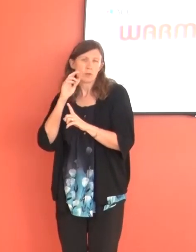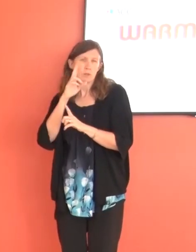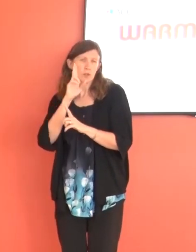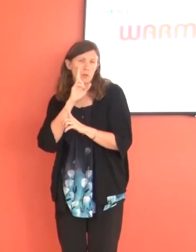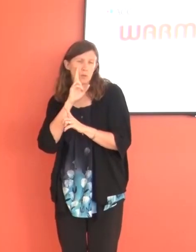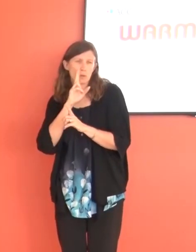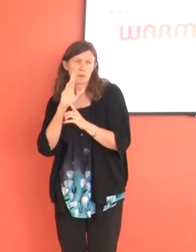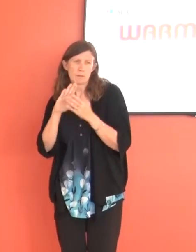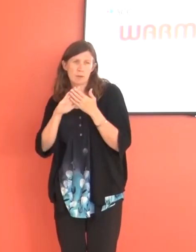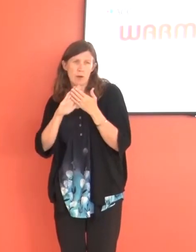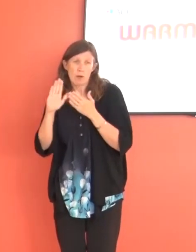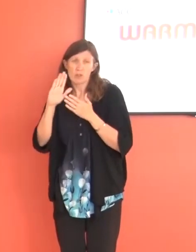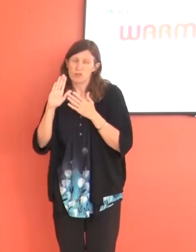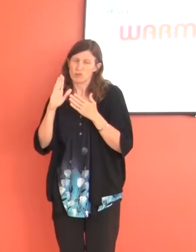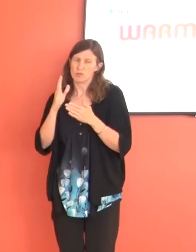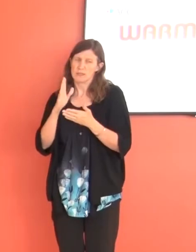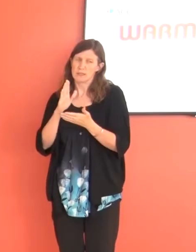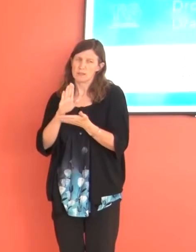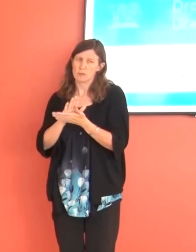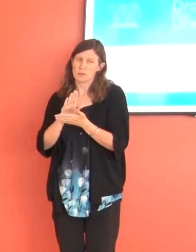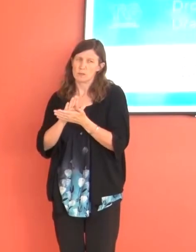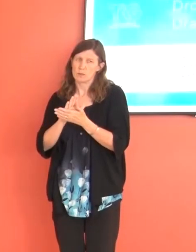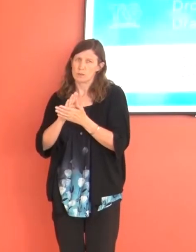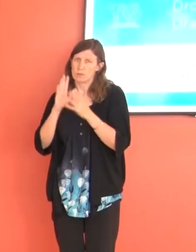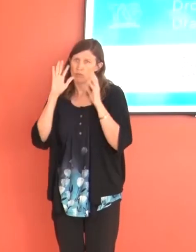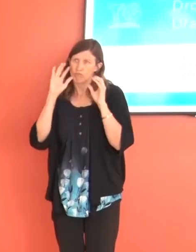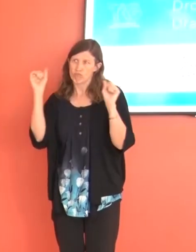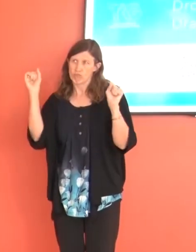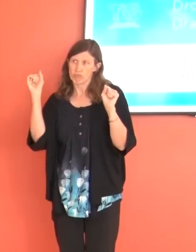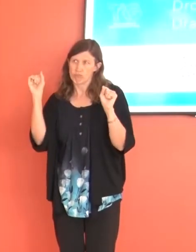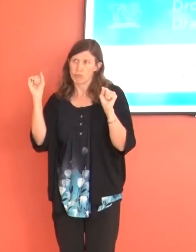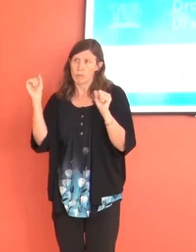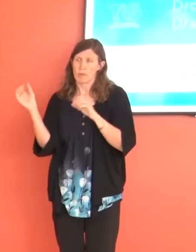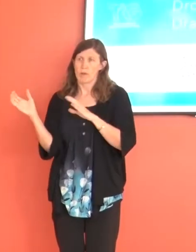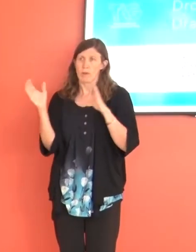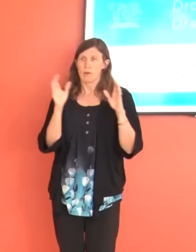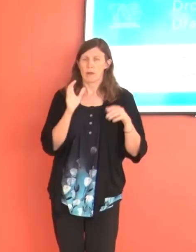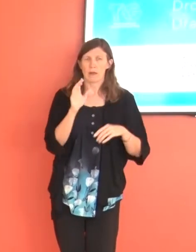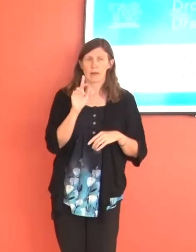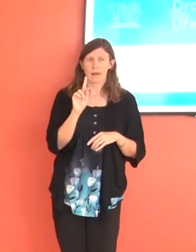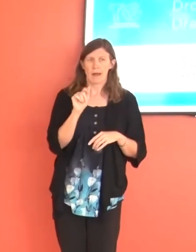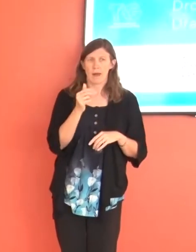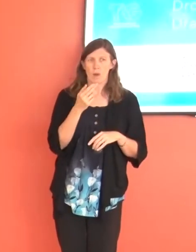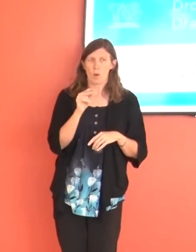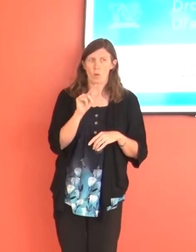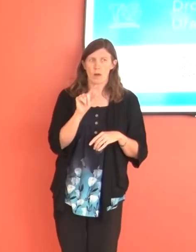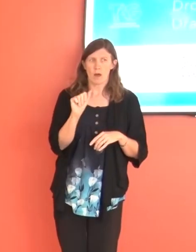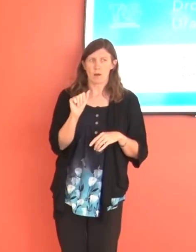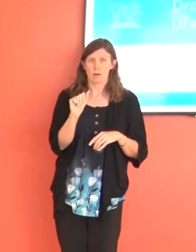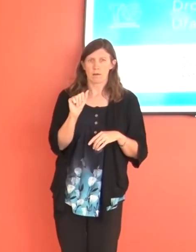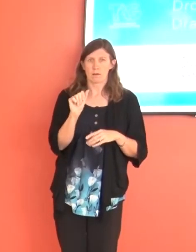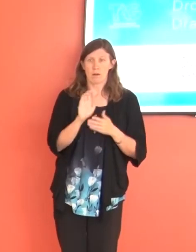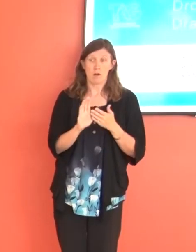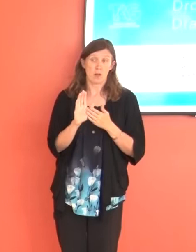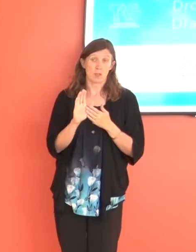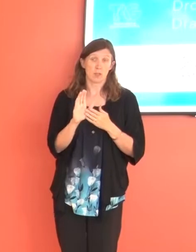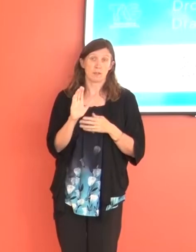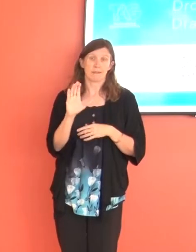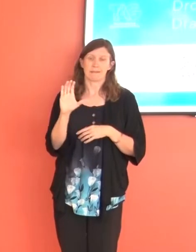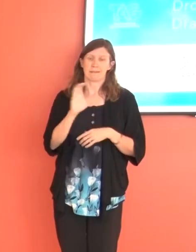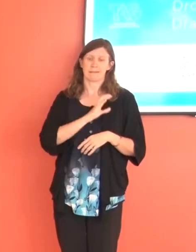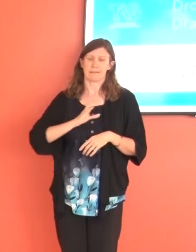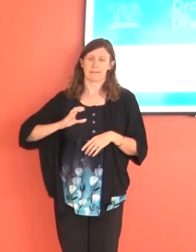as a campus president, but she also spent time at Cuyahoga Community College in Cleveland and worked a lot